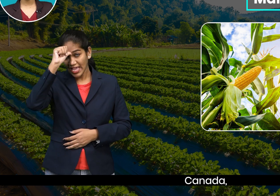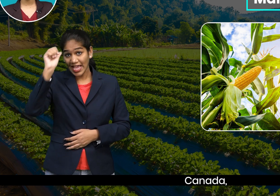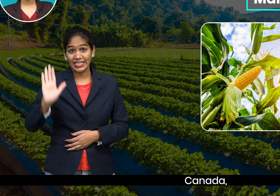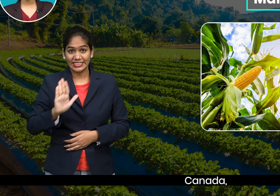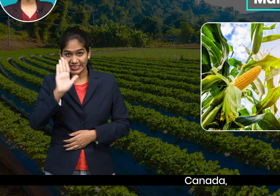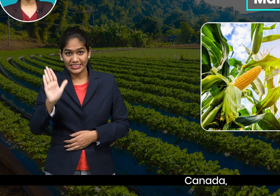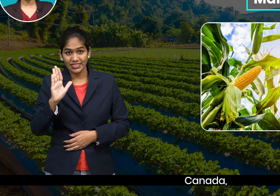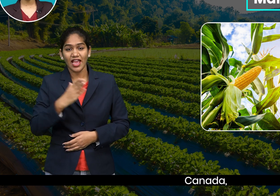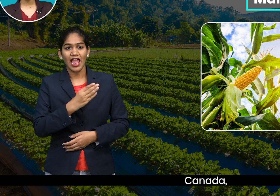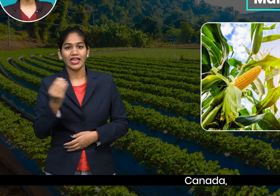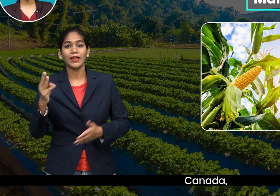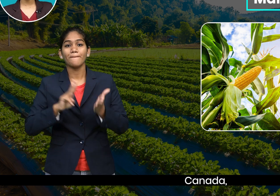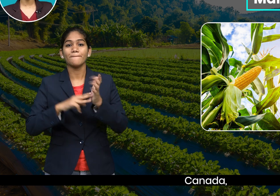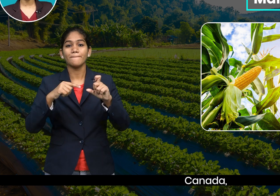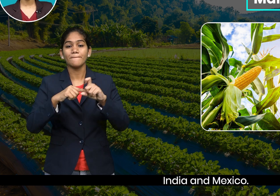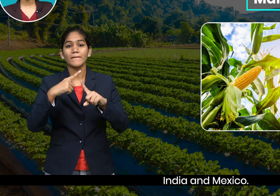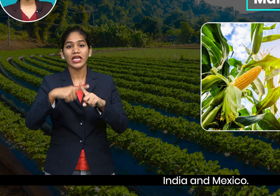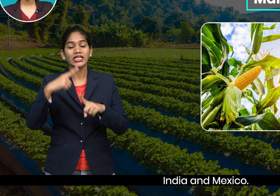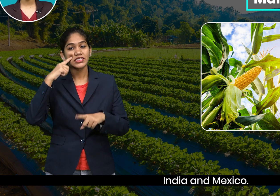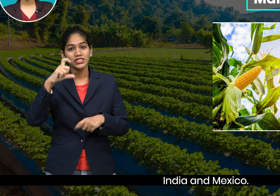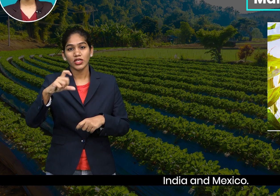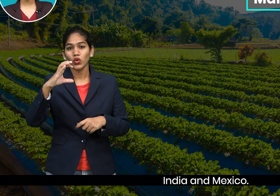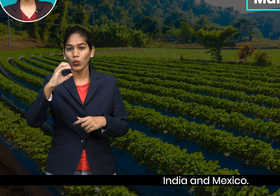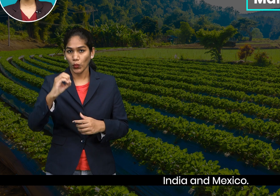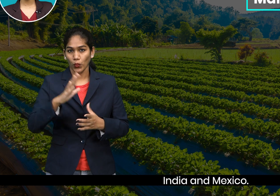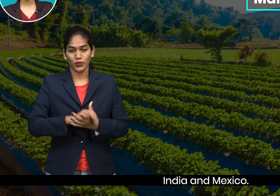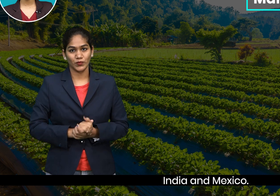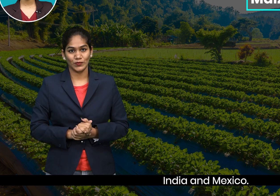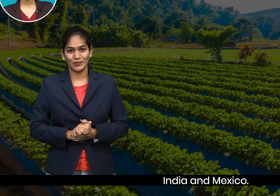India, and Mexico.